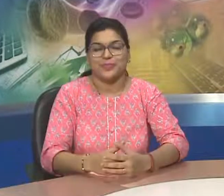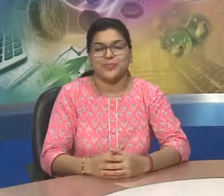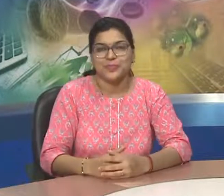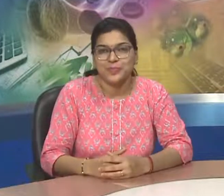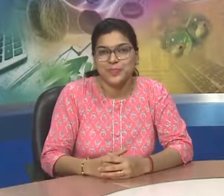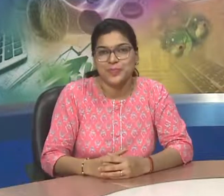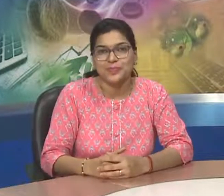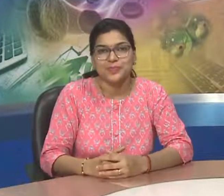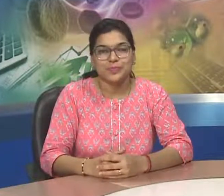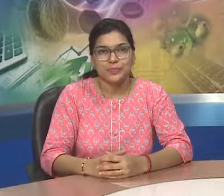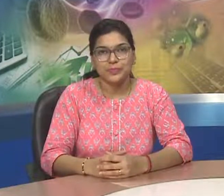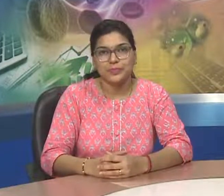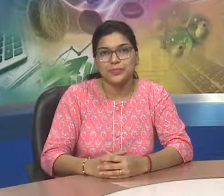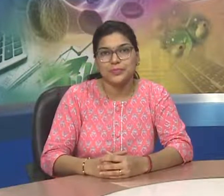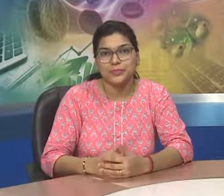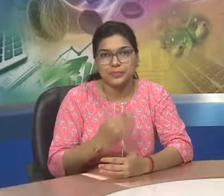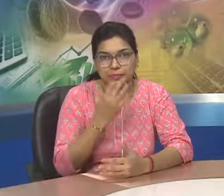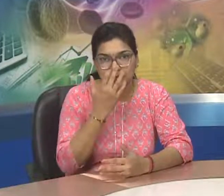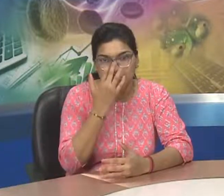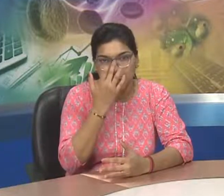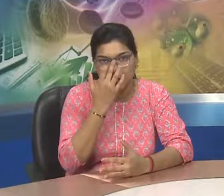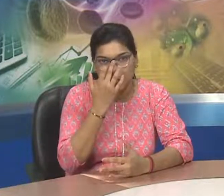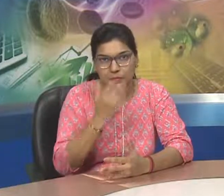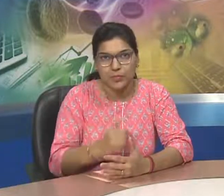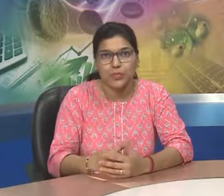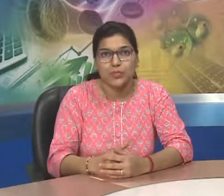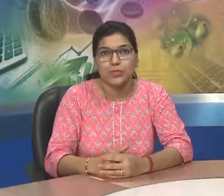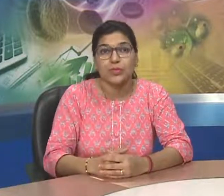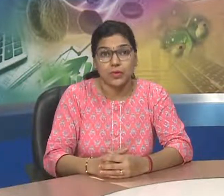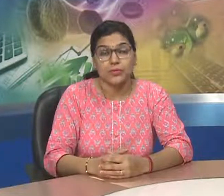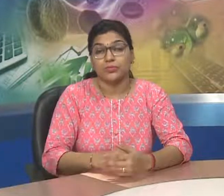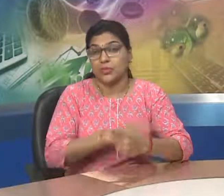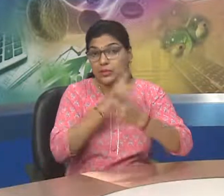which causes much of Earth's weather.